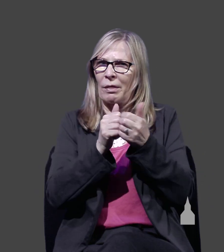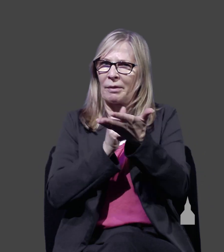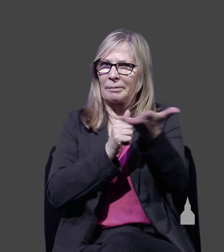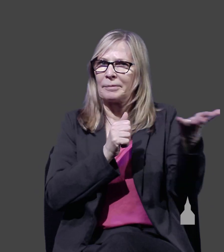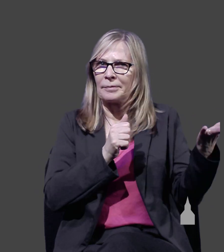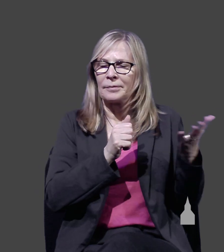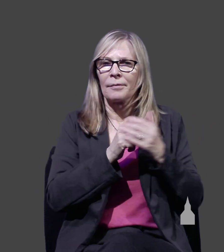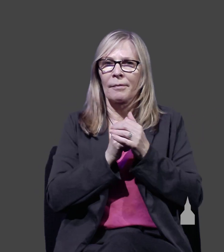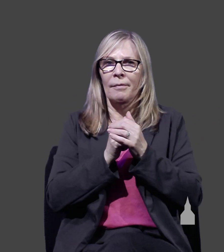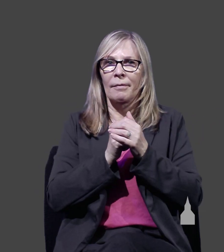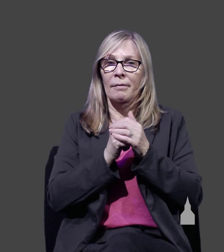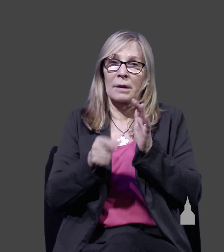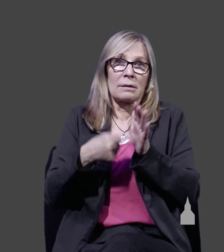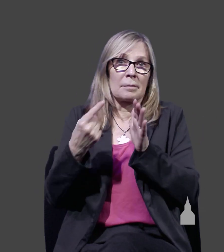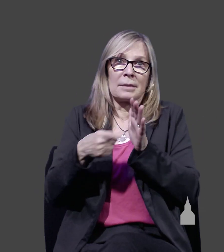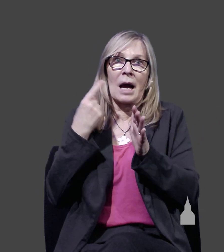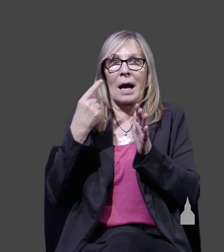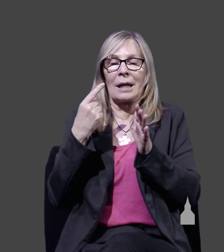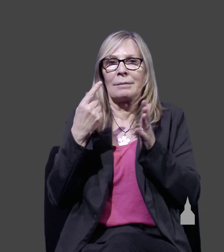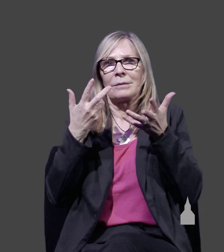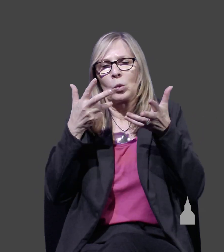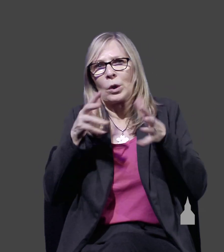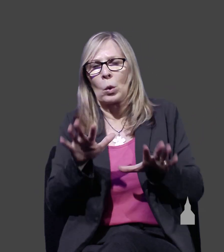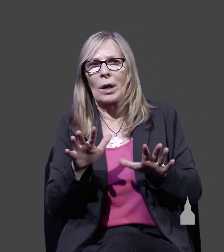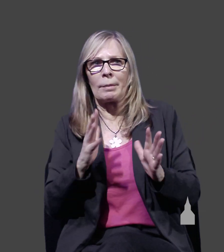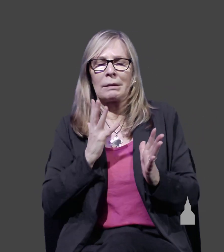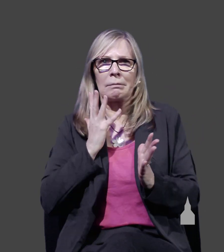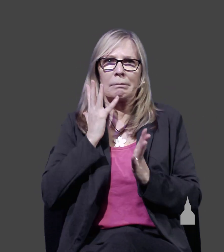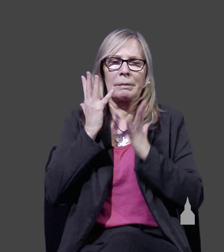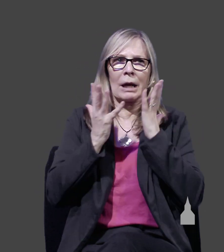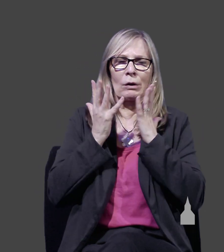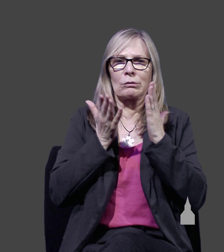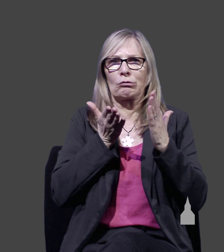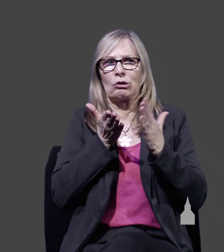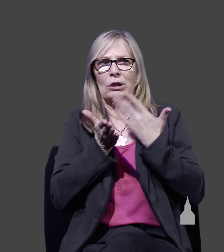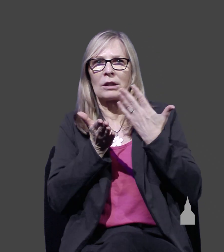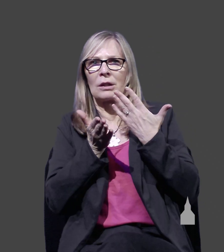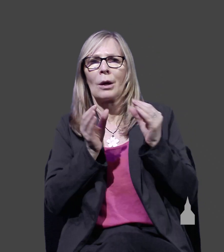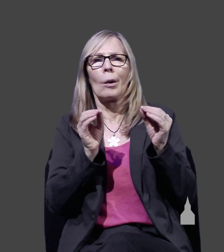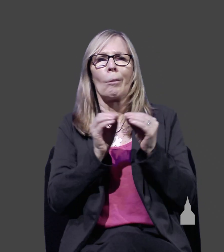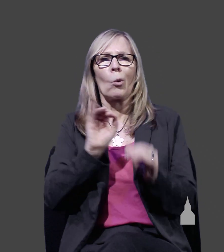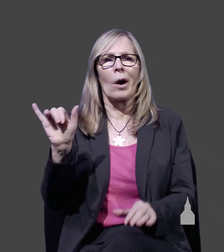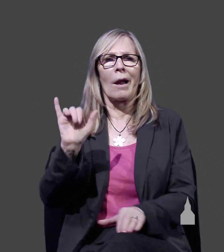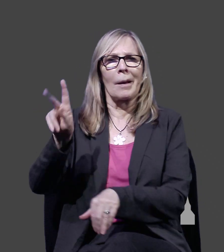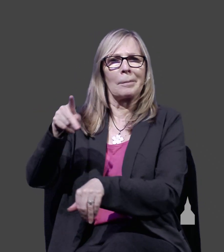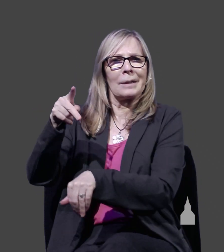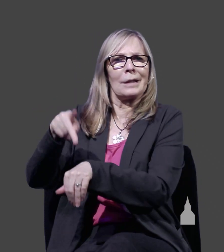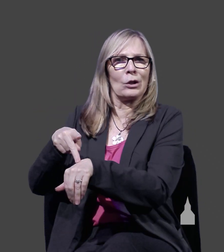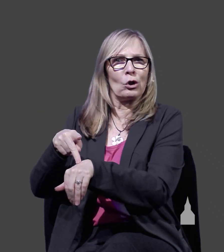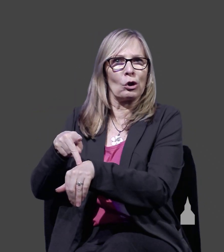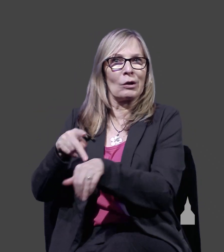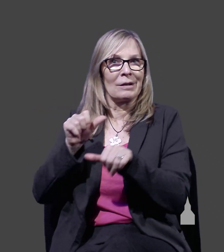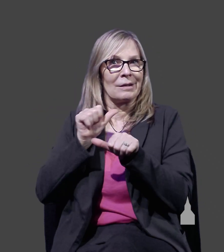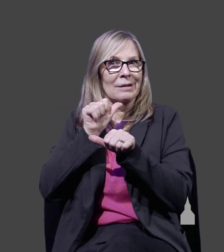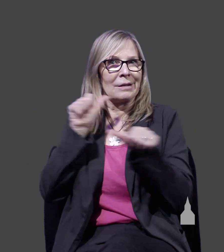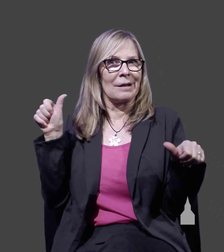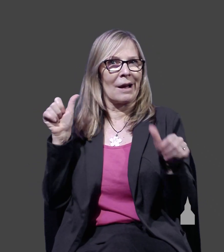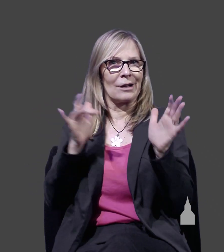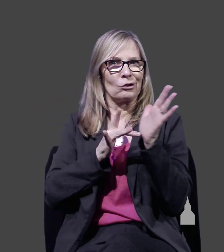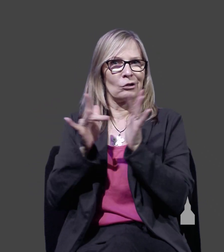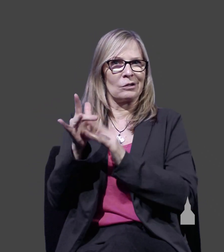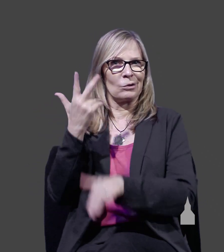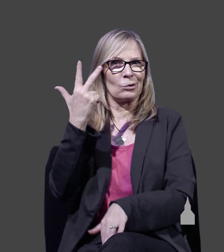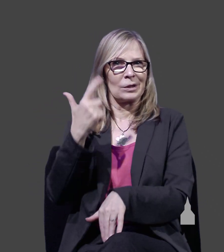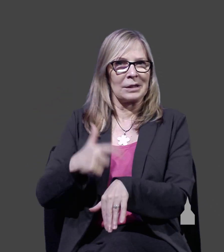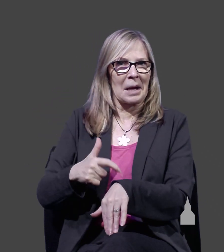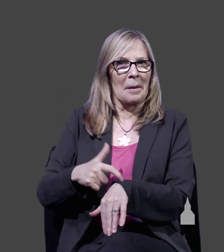Other times, we just don't want to be embarrassed and rejected. If we're honest, we're more like Peter, who denied Jesus